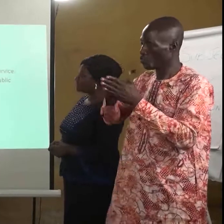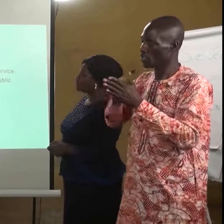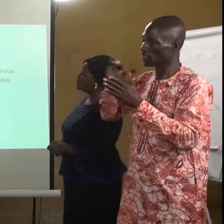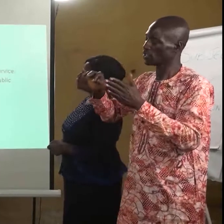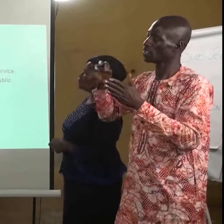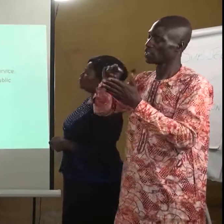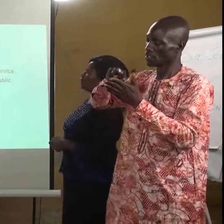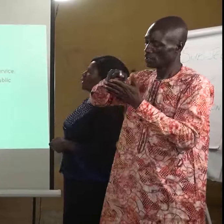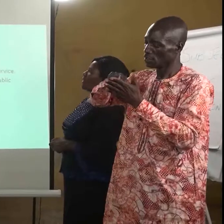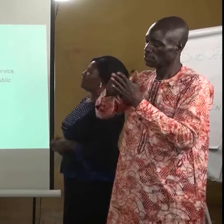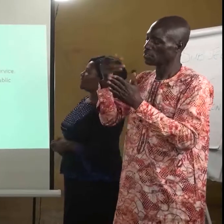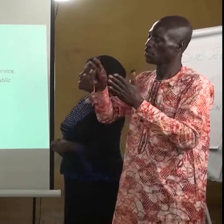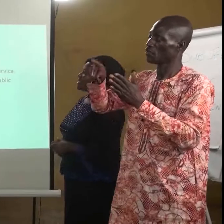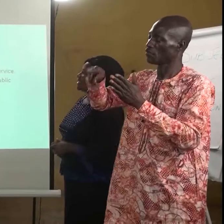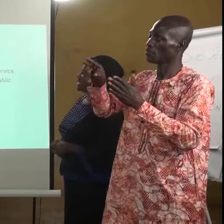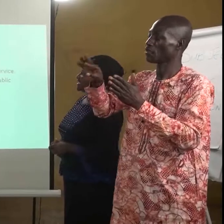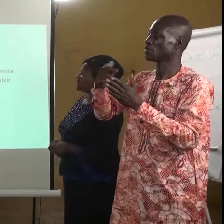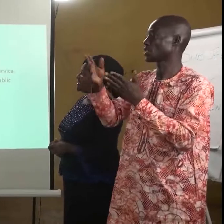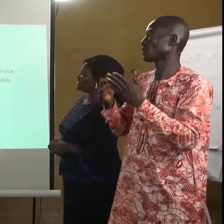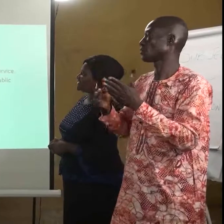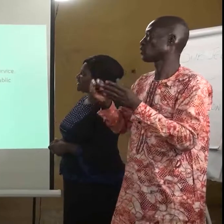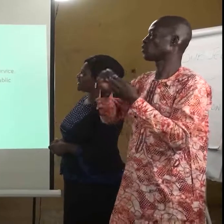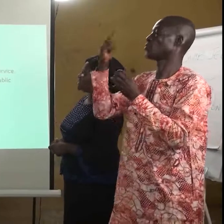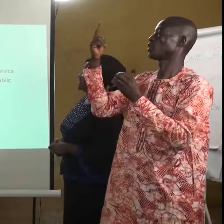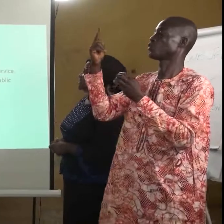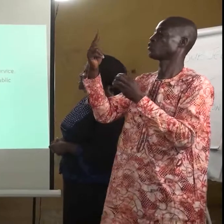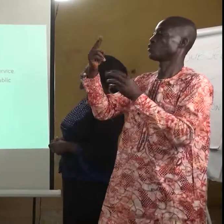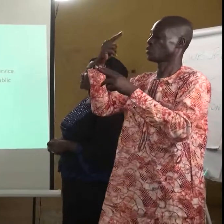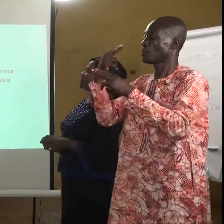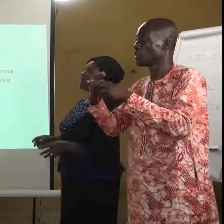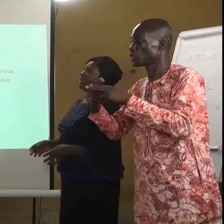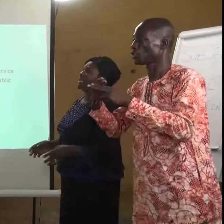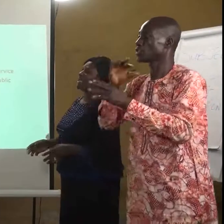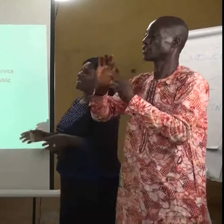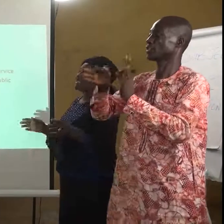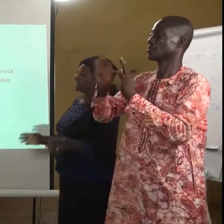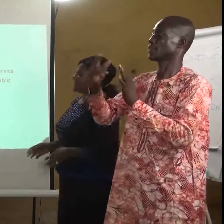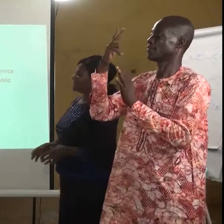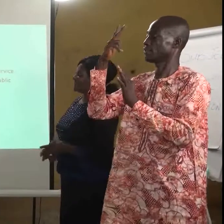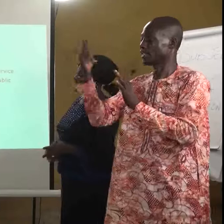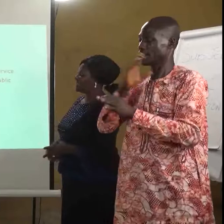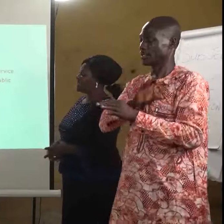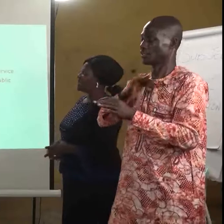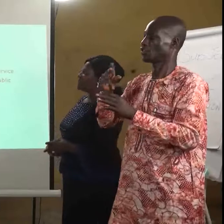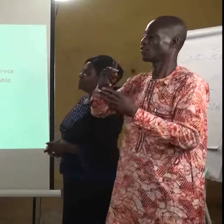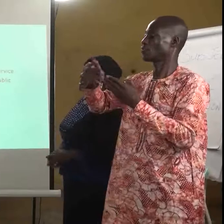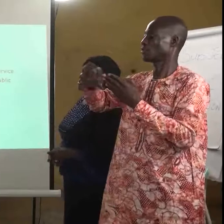service. Two, mention and explain three characteristics of public